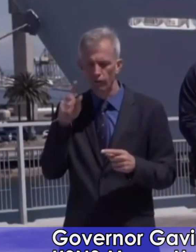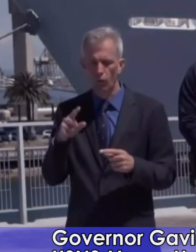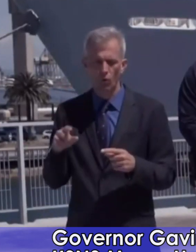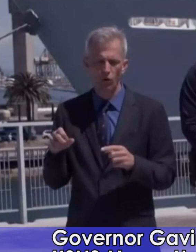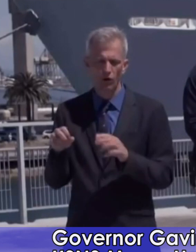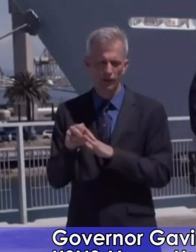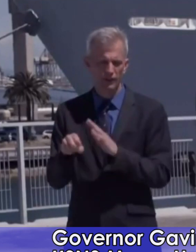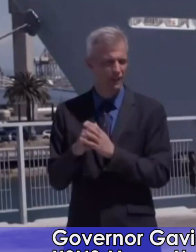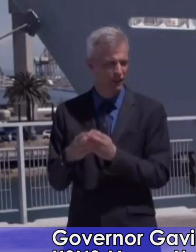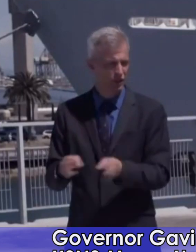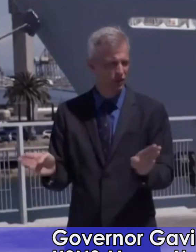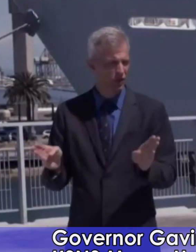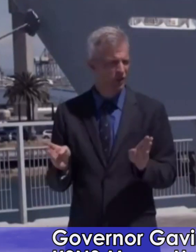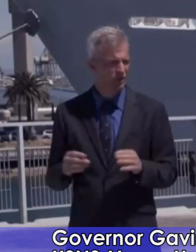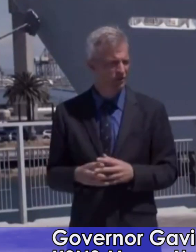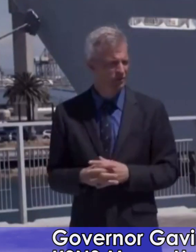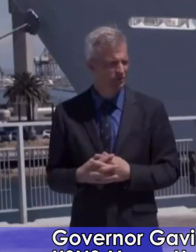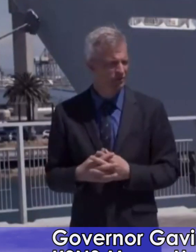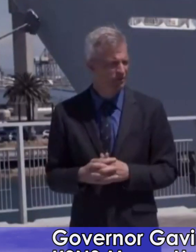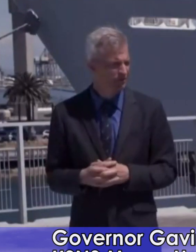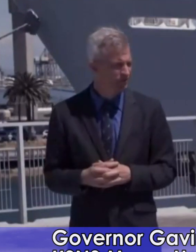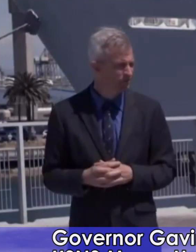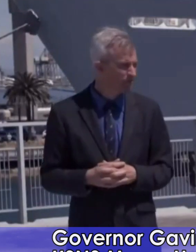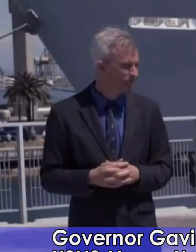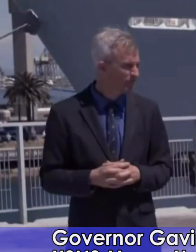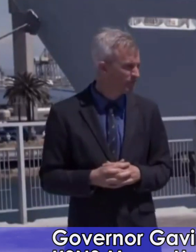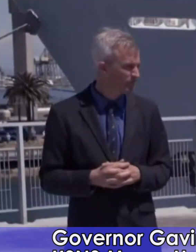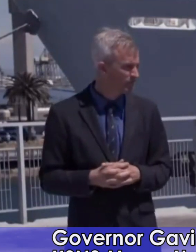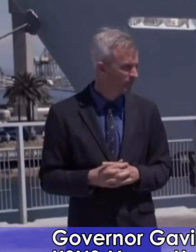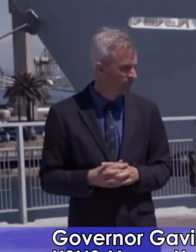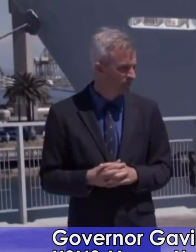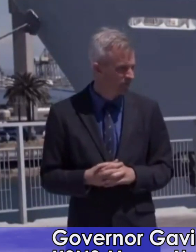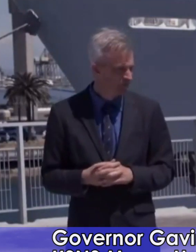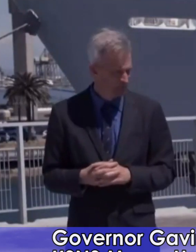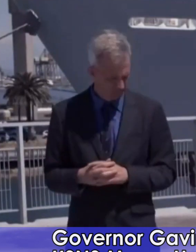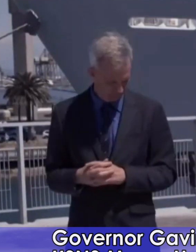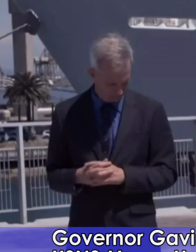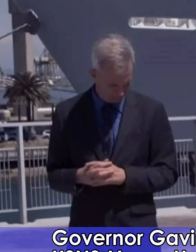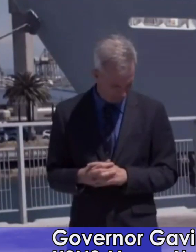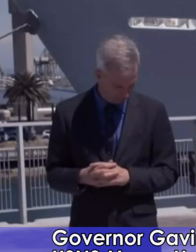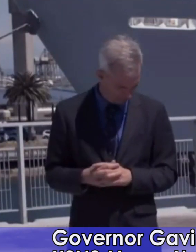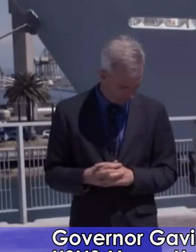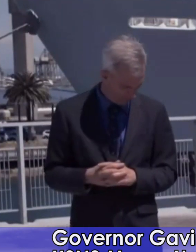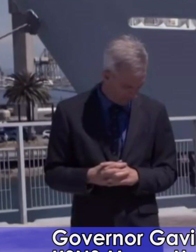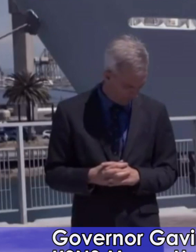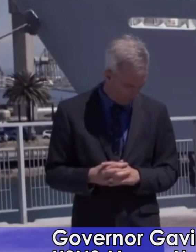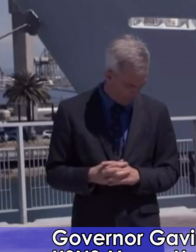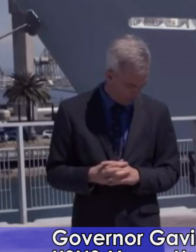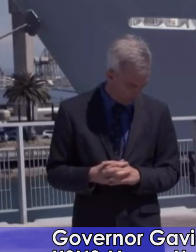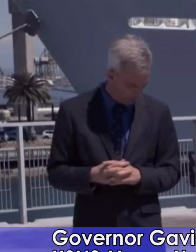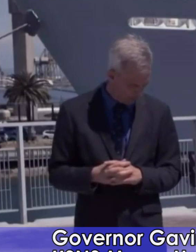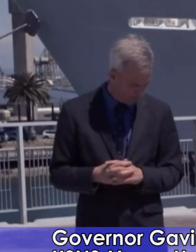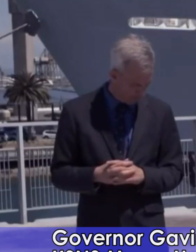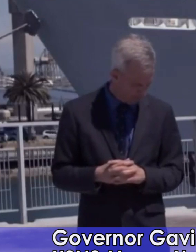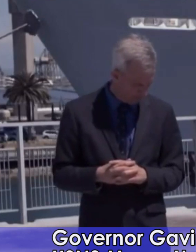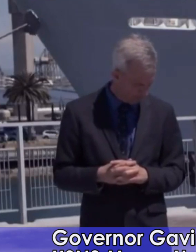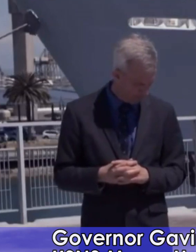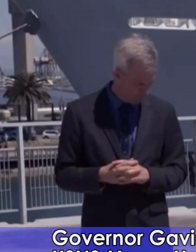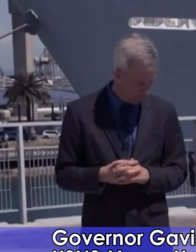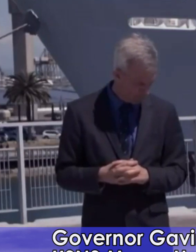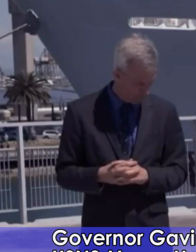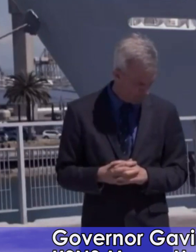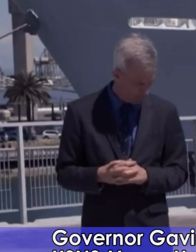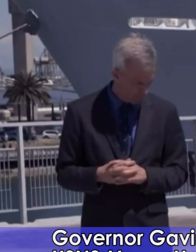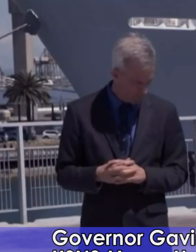Adam Beam from the Associated Press asked, now that the testing has increased now, cases are growing rapidly, is